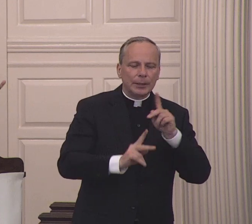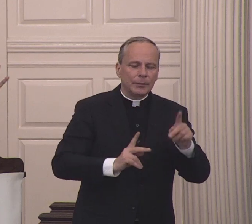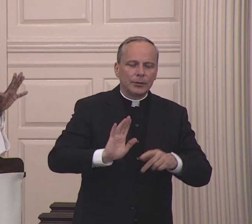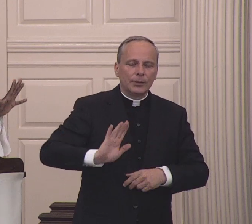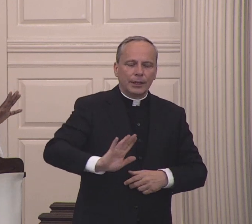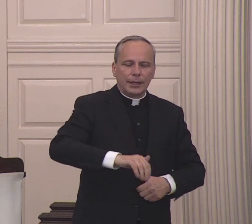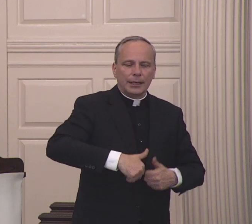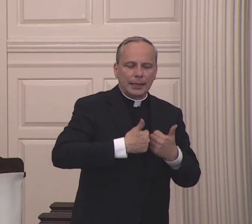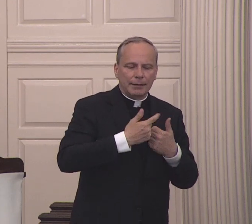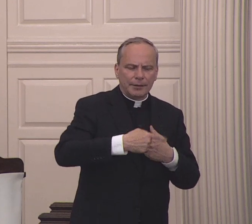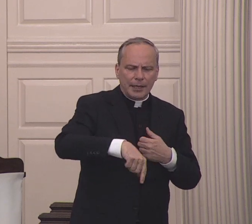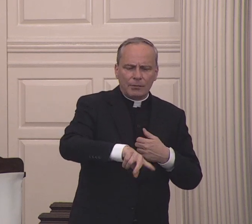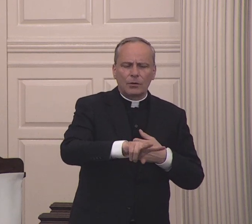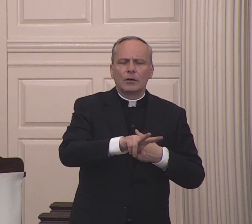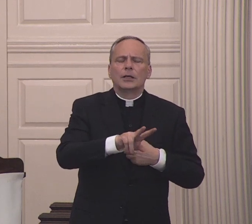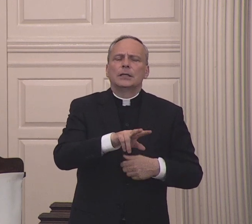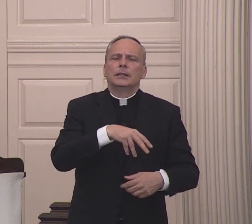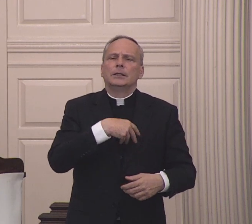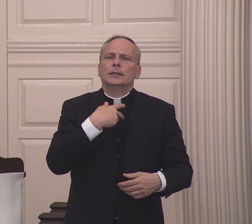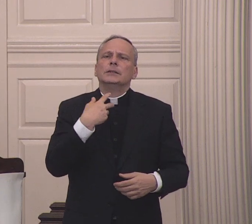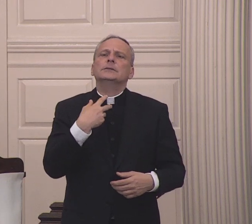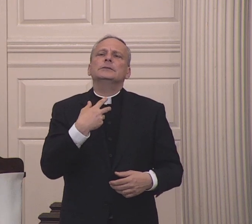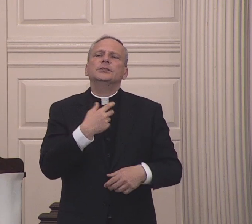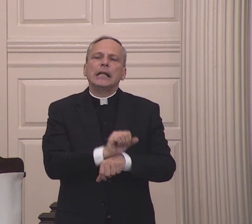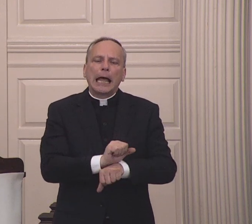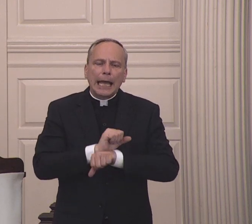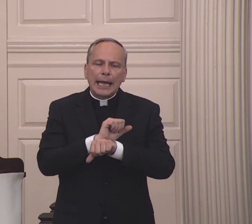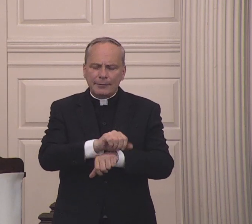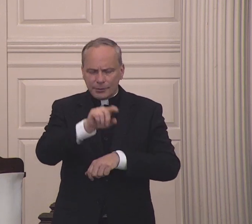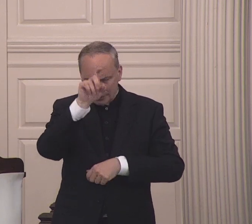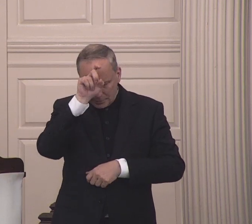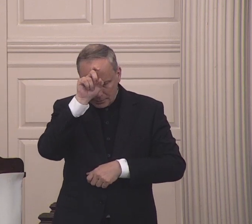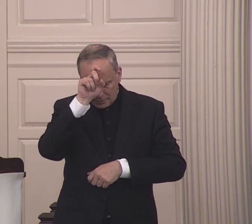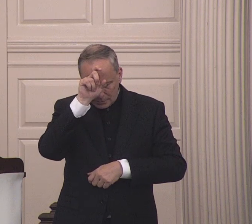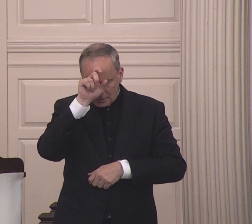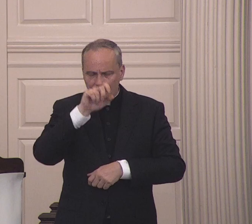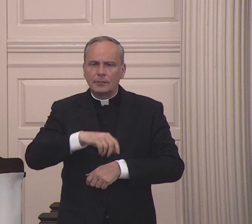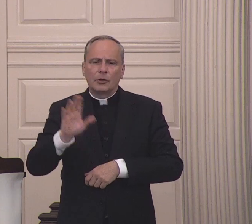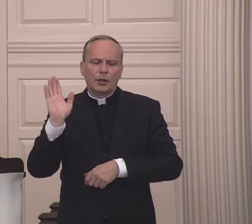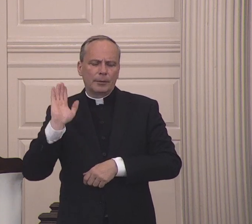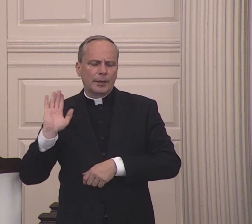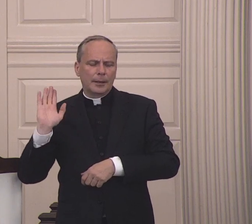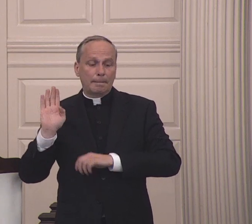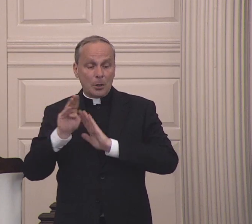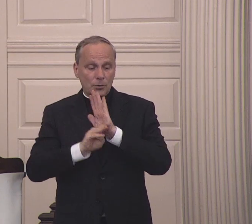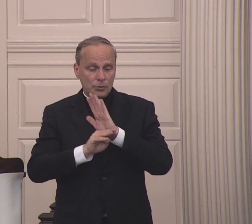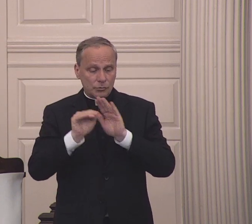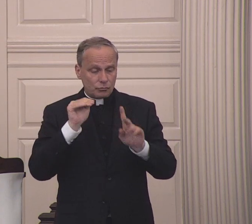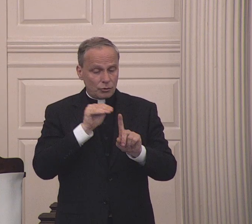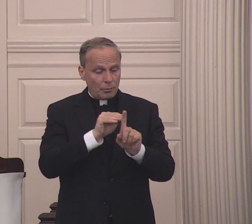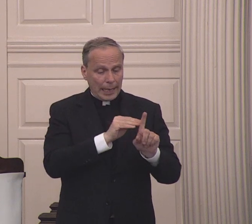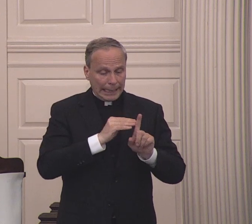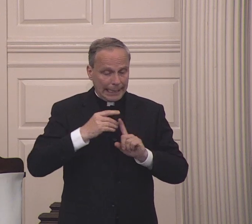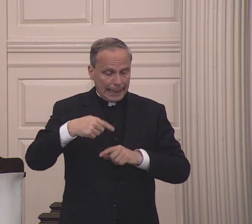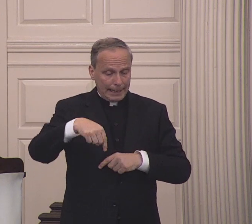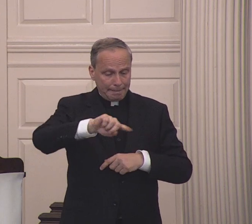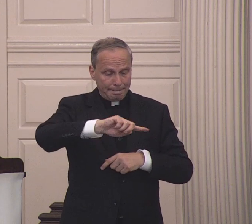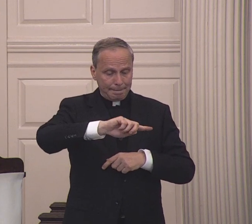were in captivity. And Moses reminded them about God's acting in their